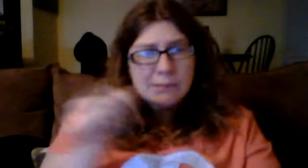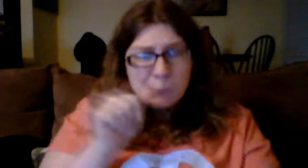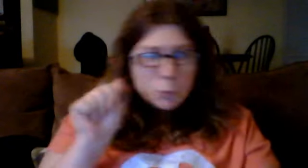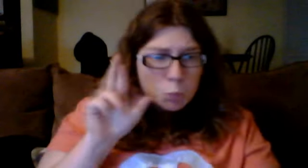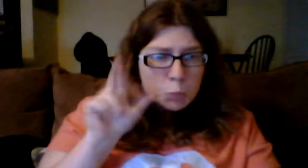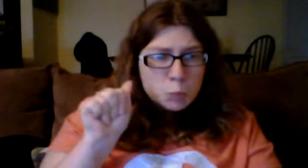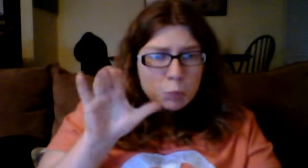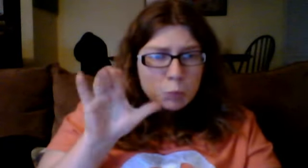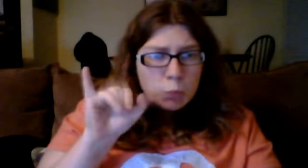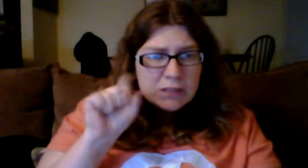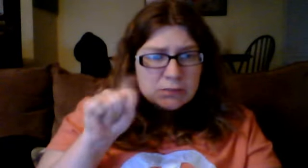But you knew it was him.